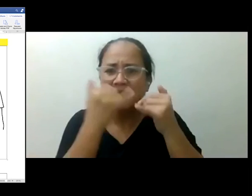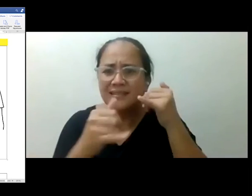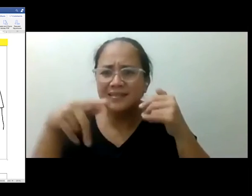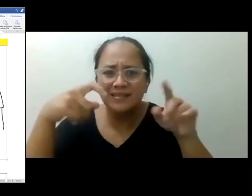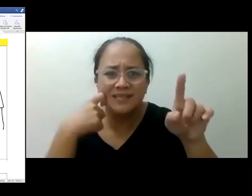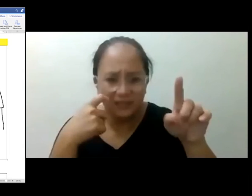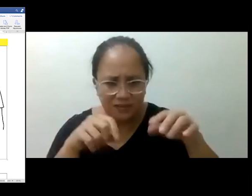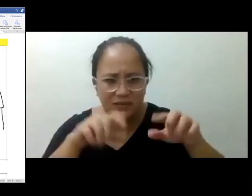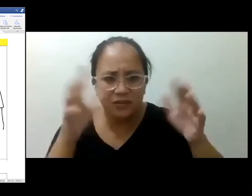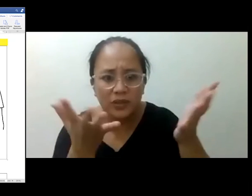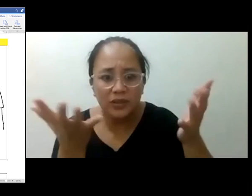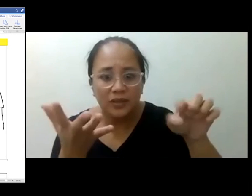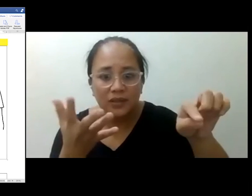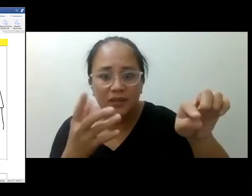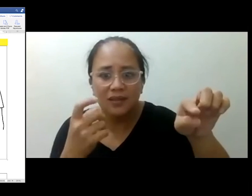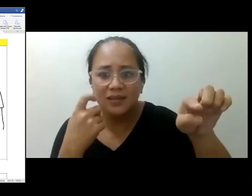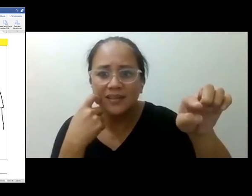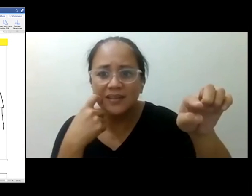to where the subject